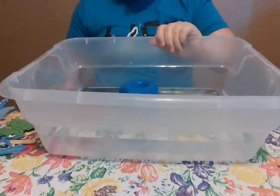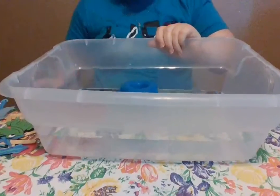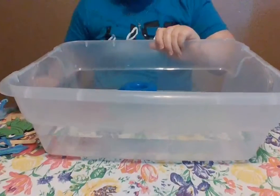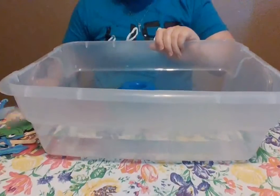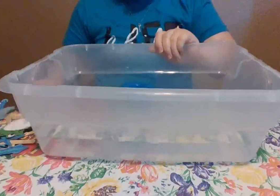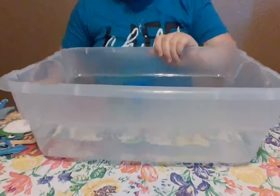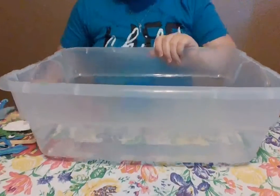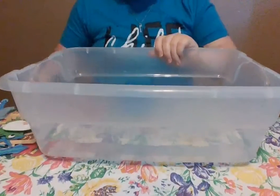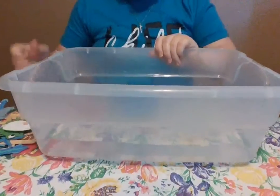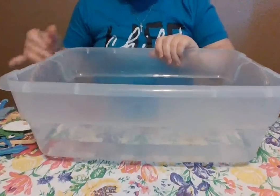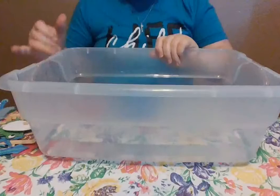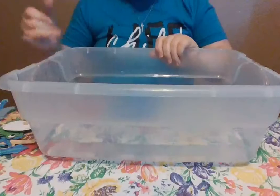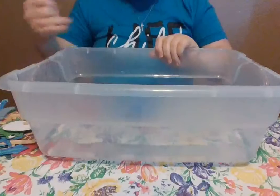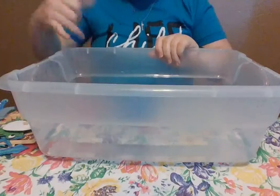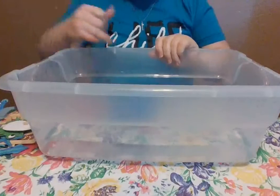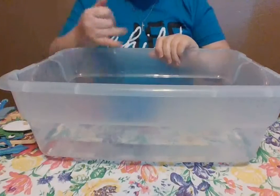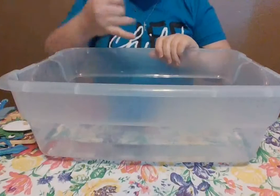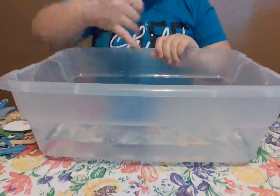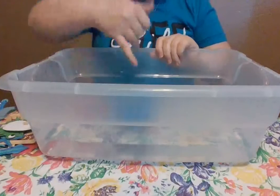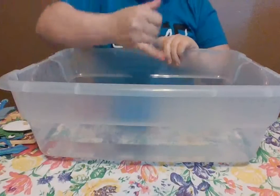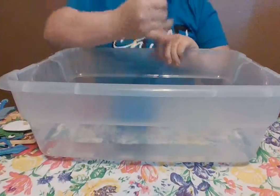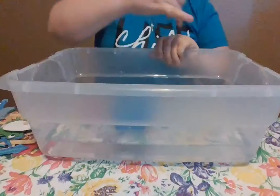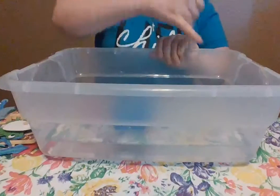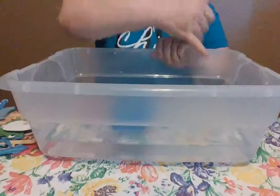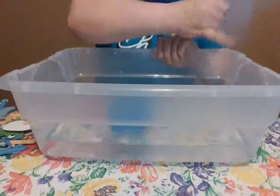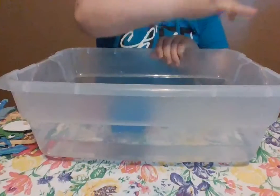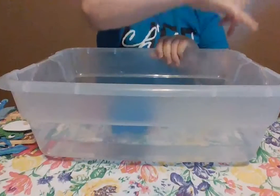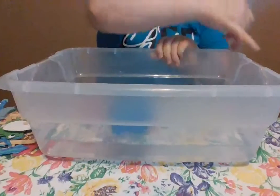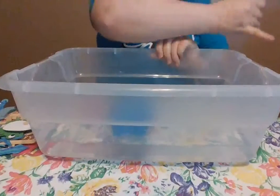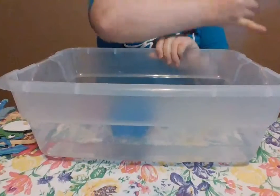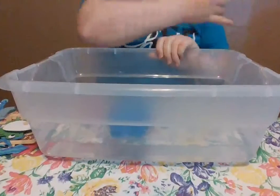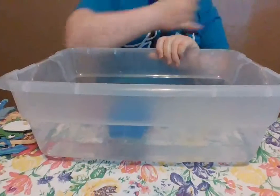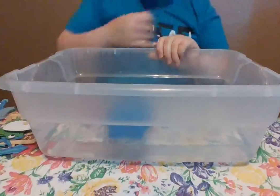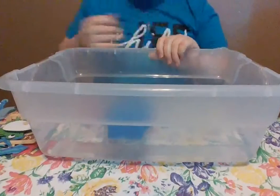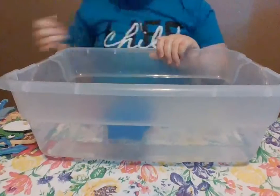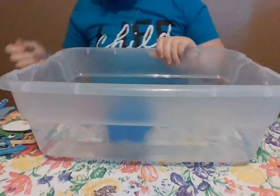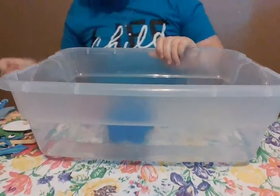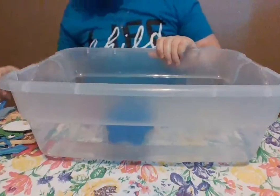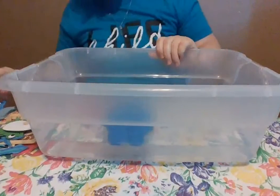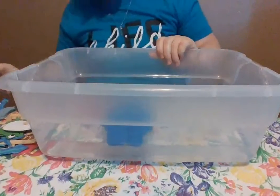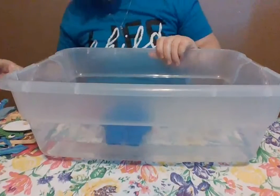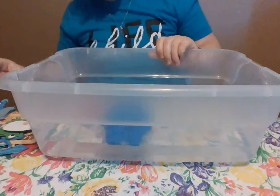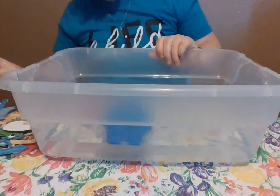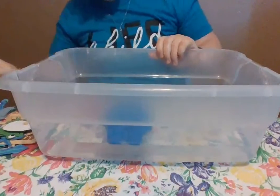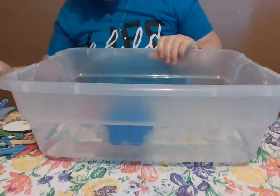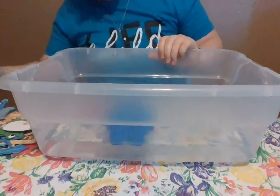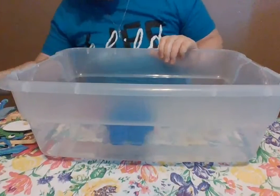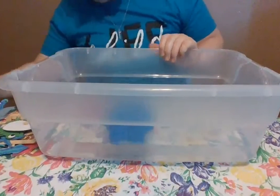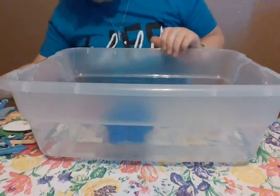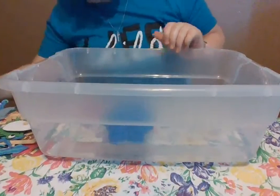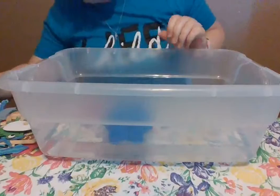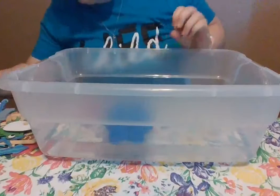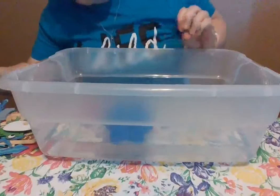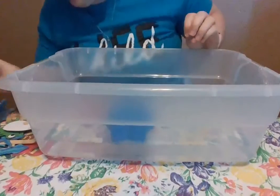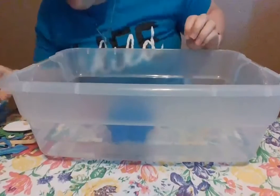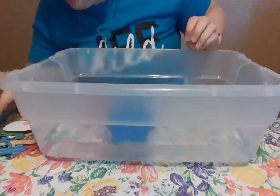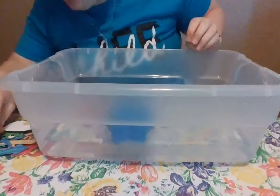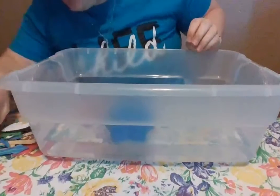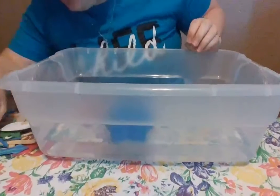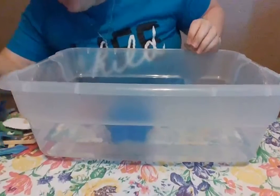Alright. It's a whale. Good job, guys. I'm going to do one more and then we'll do our